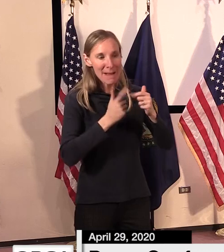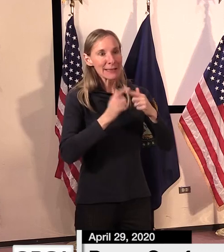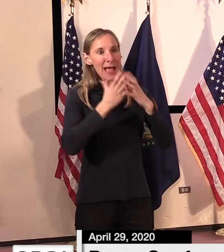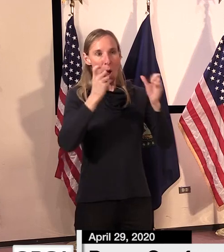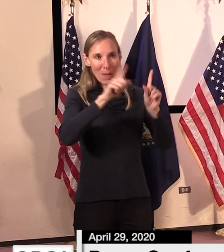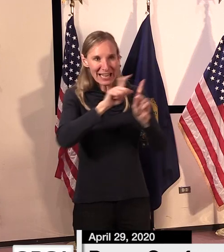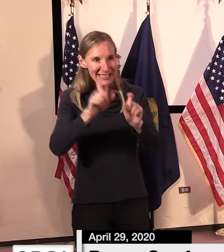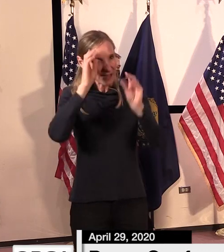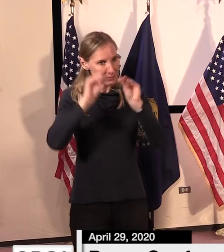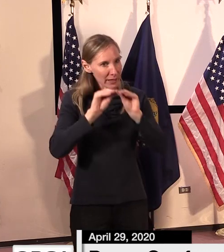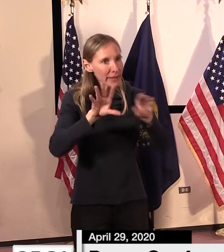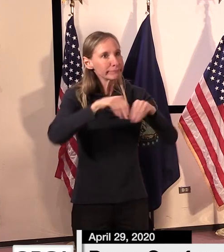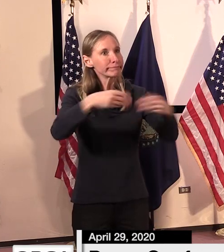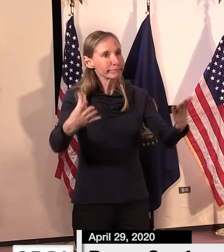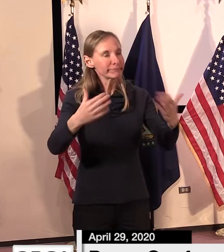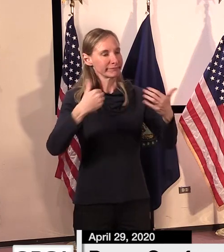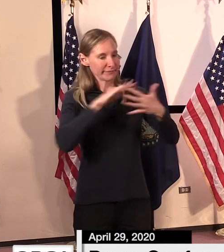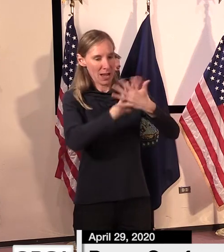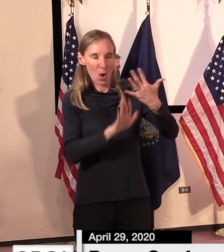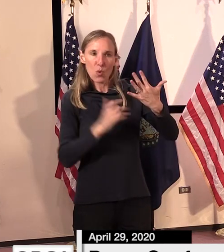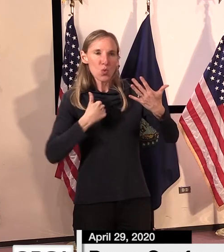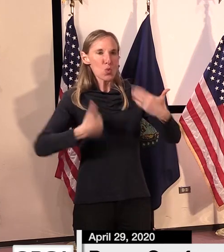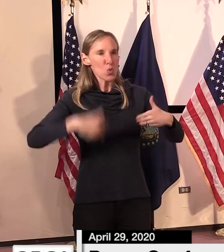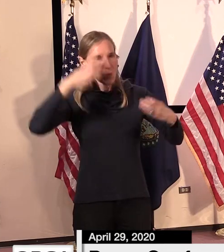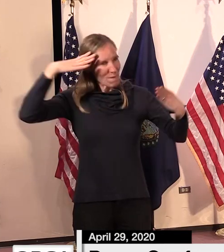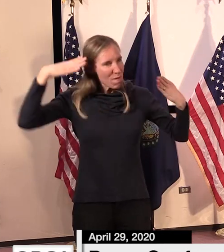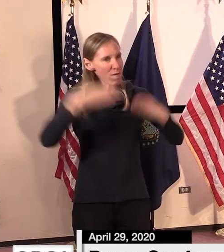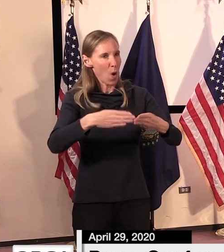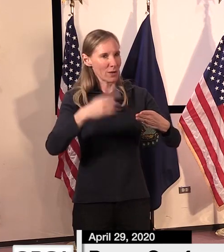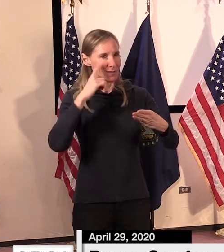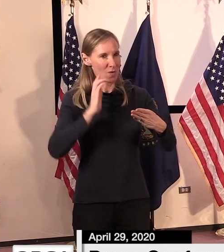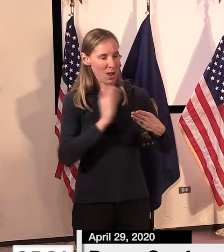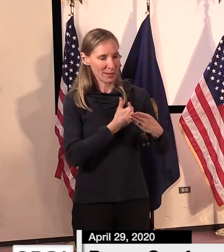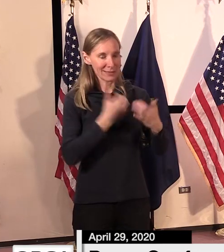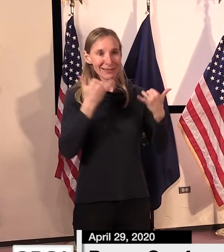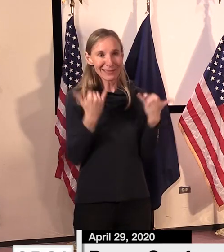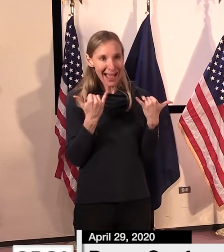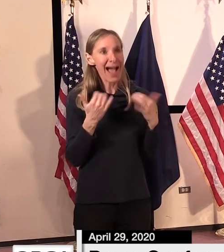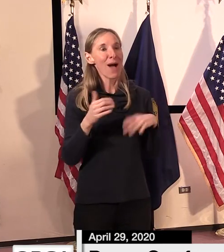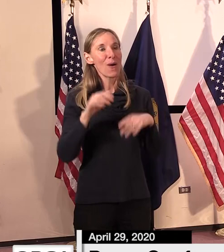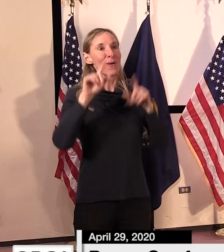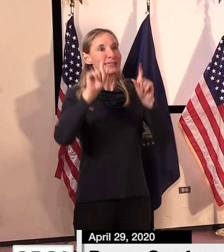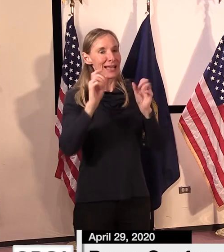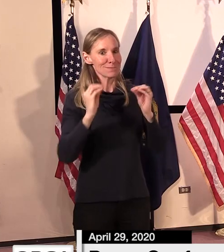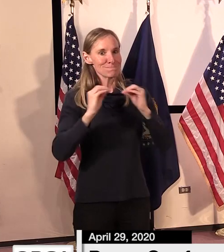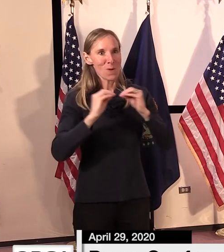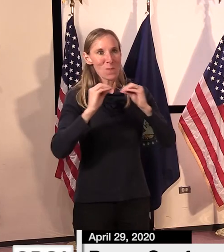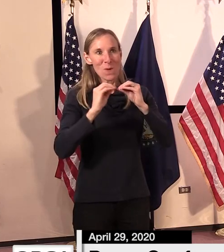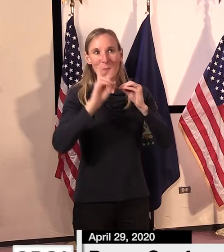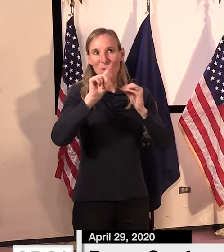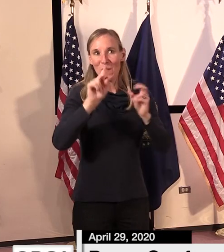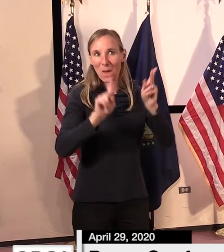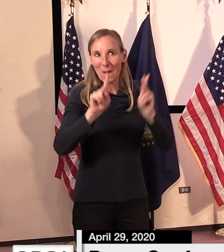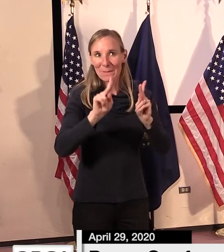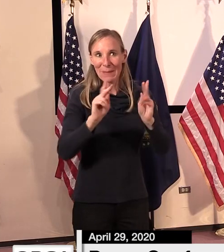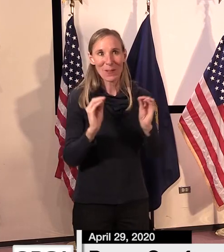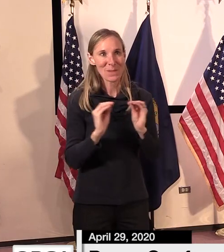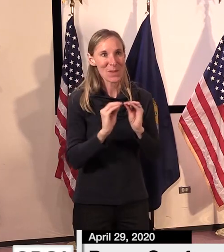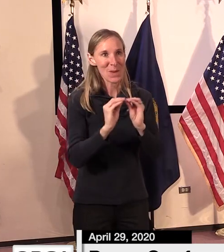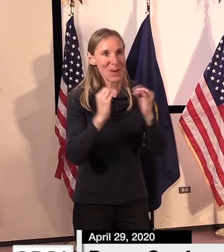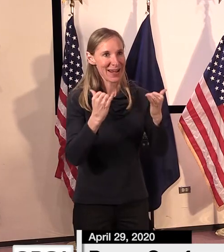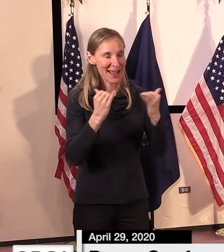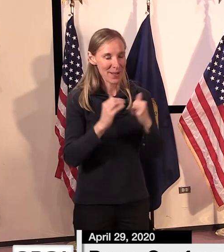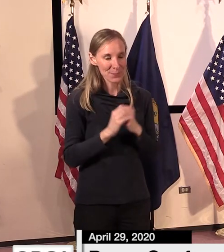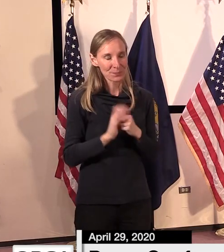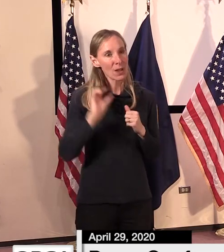this. As a result, we've been able to offer testing to more and more Vermonters over time. Governor